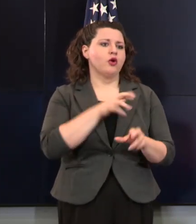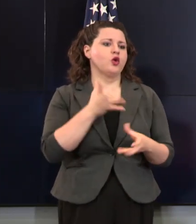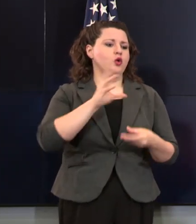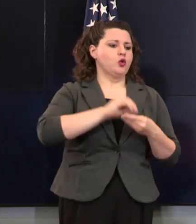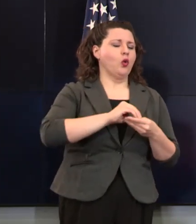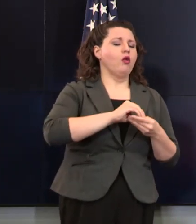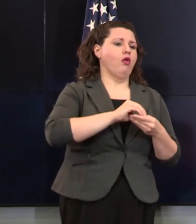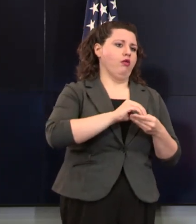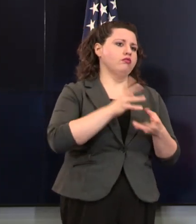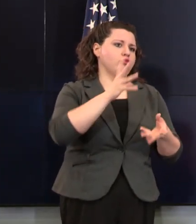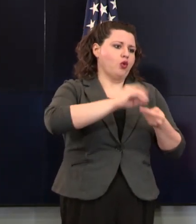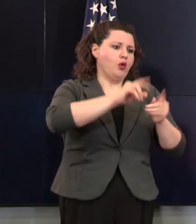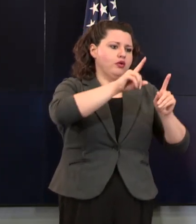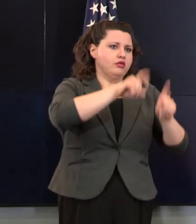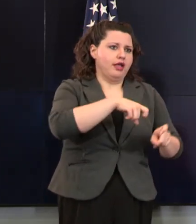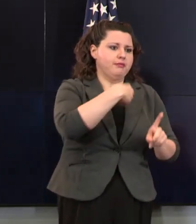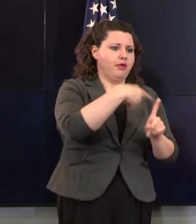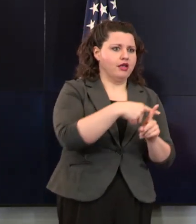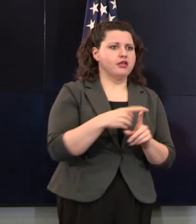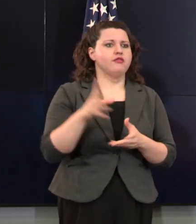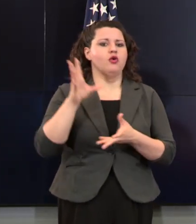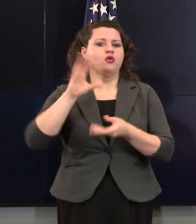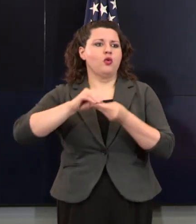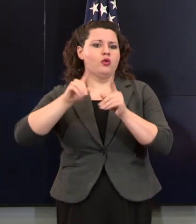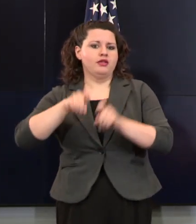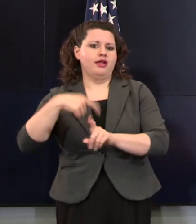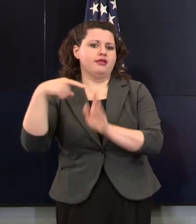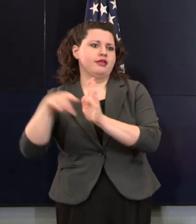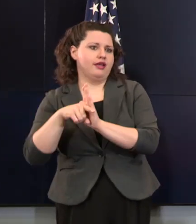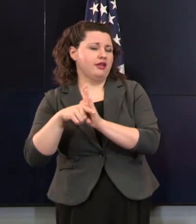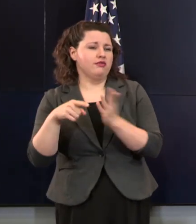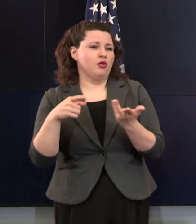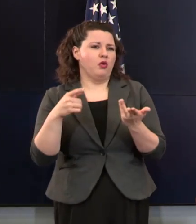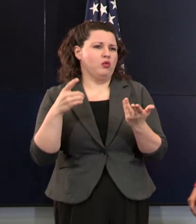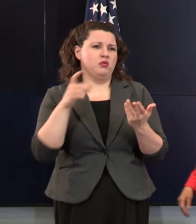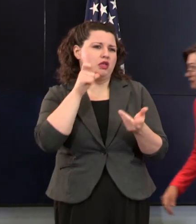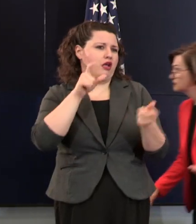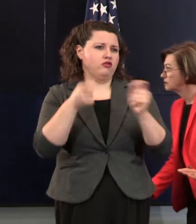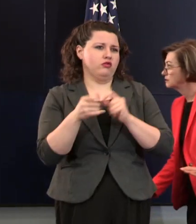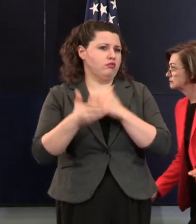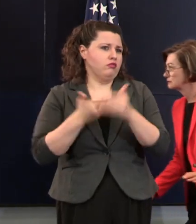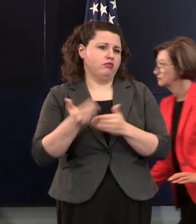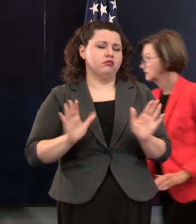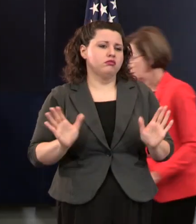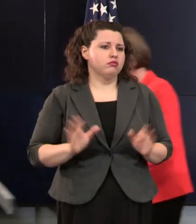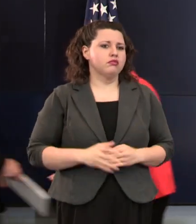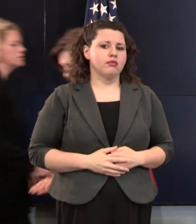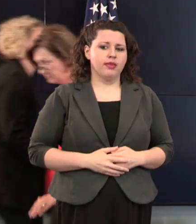total tested negative, and I really don't anticipate changing that process. Do you have anything to add to that, Sarah?